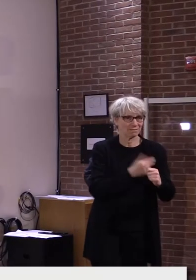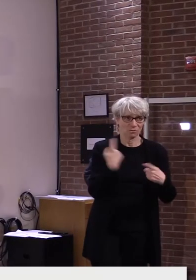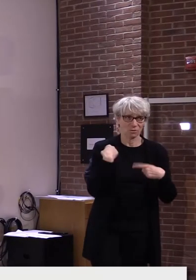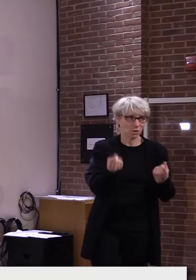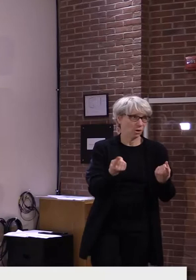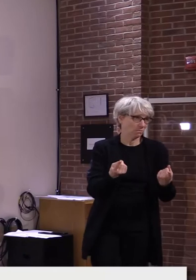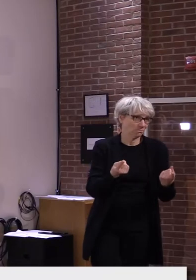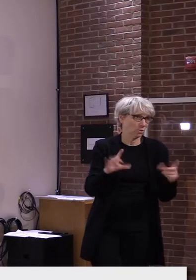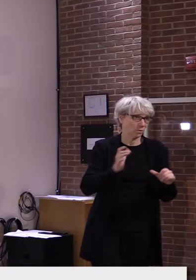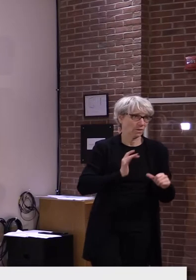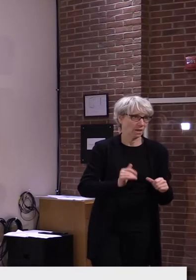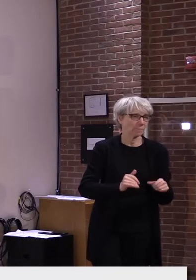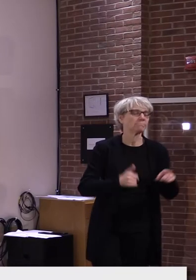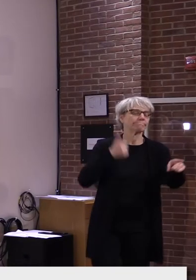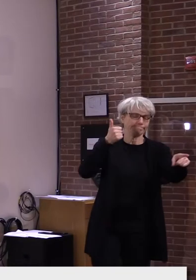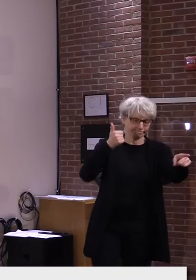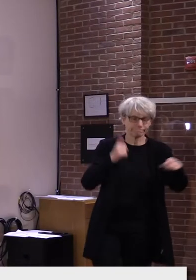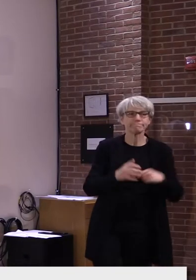far.